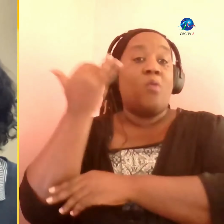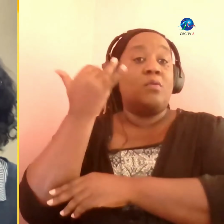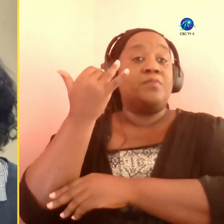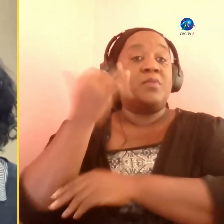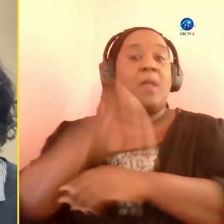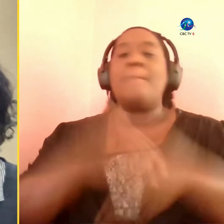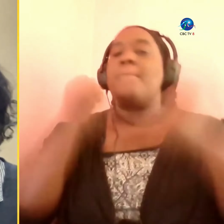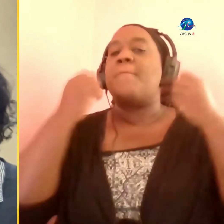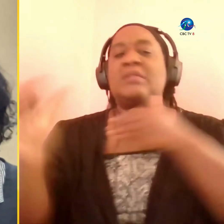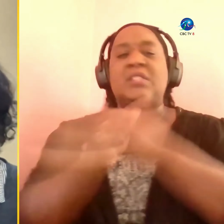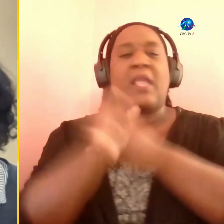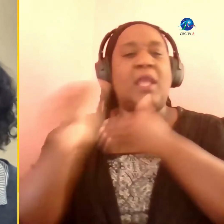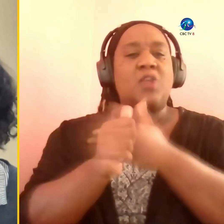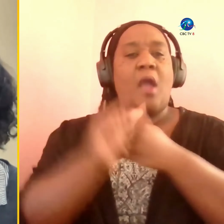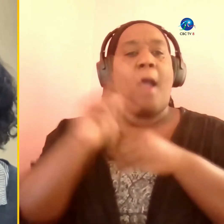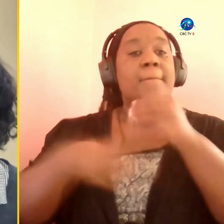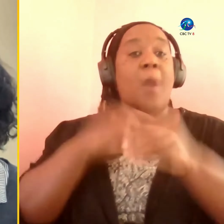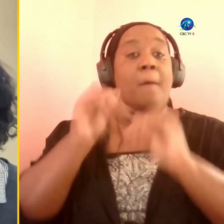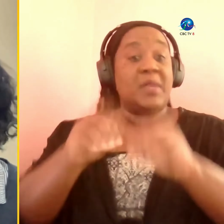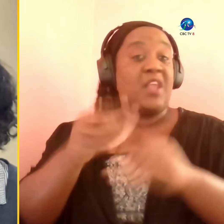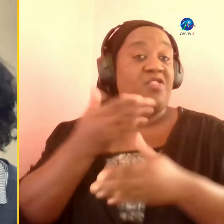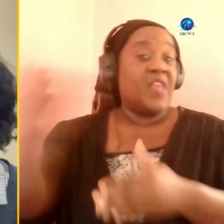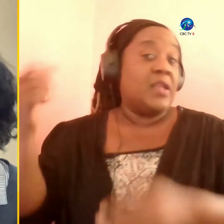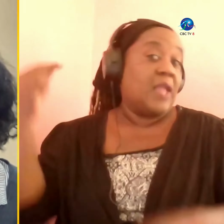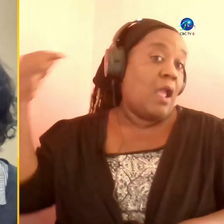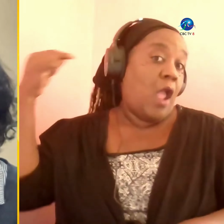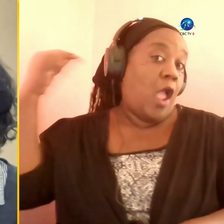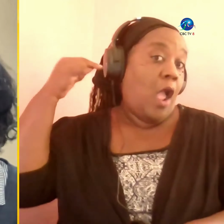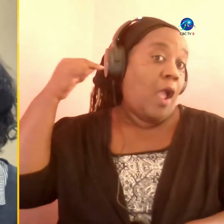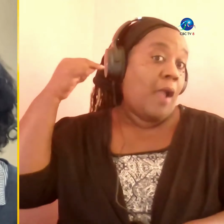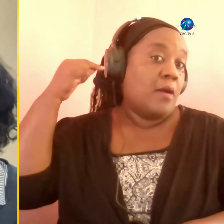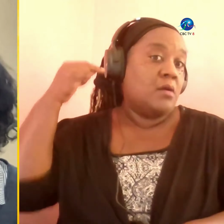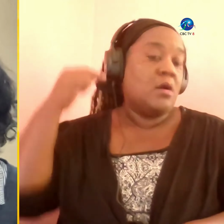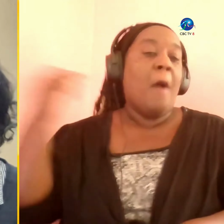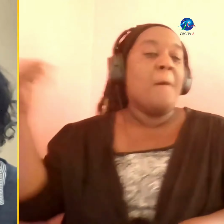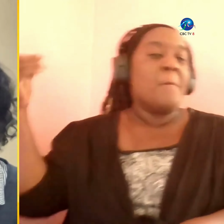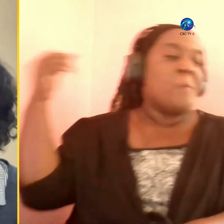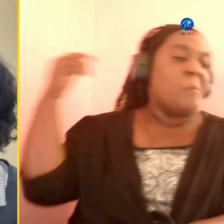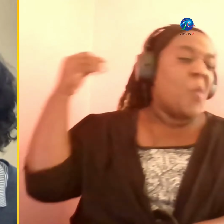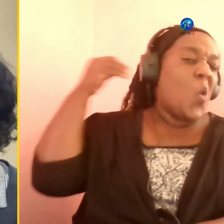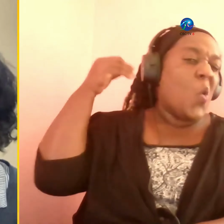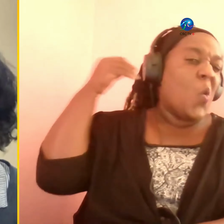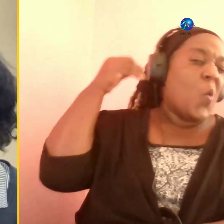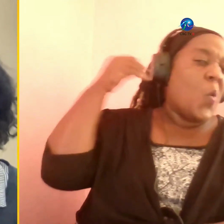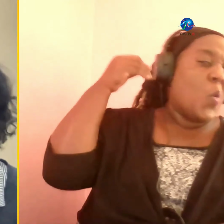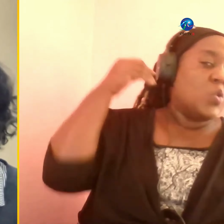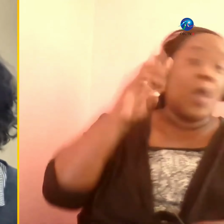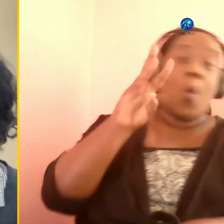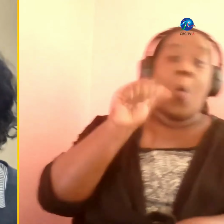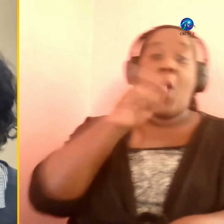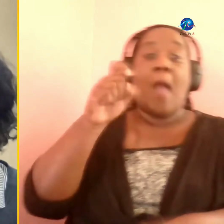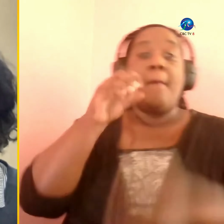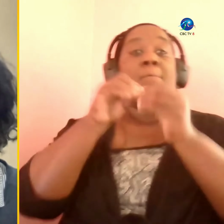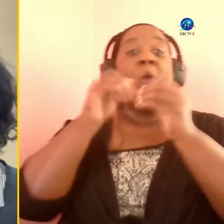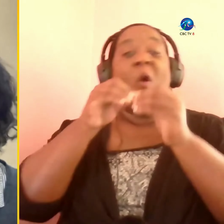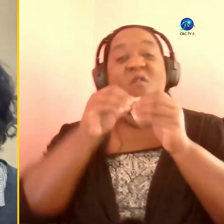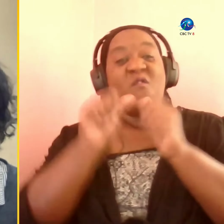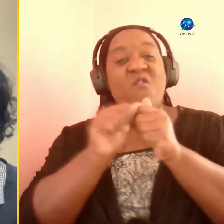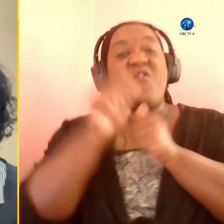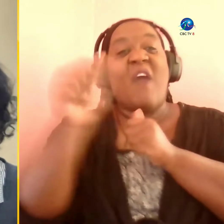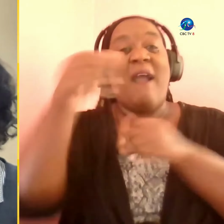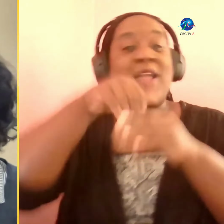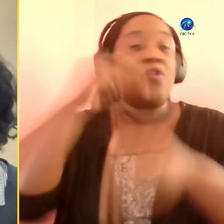of course, the danger of pushing the wax or whatever is further down into your ear and bursting your